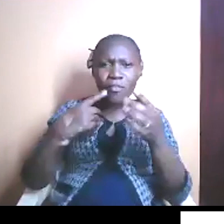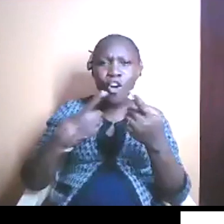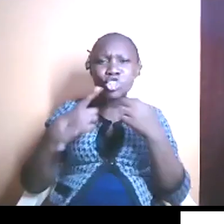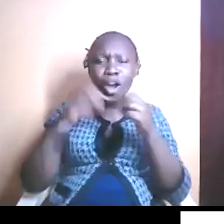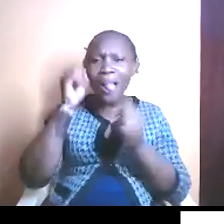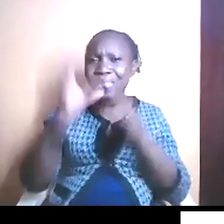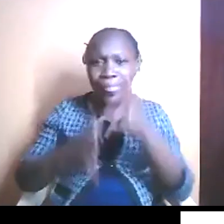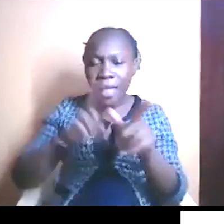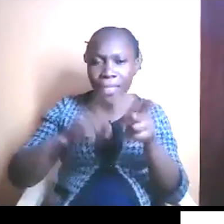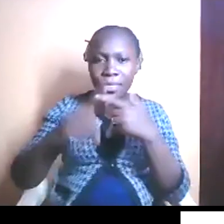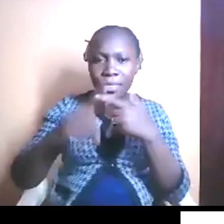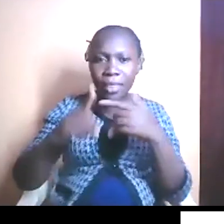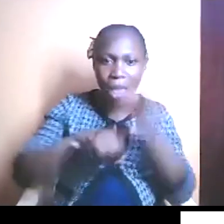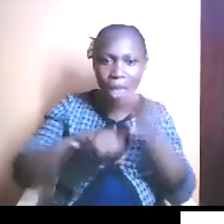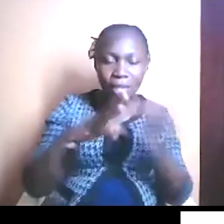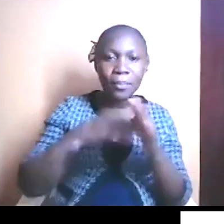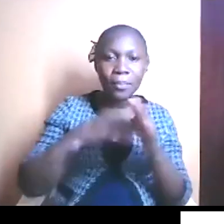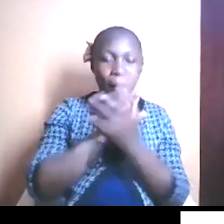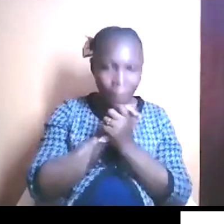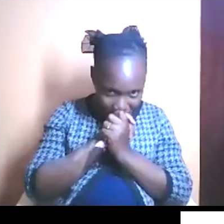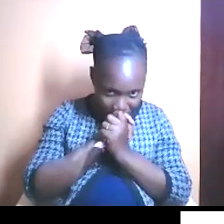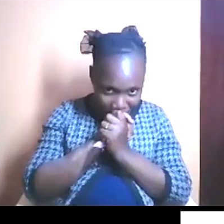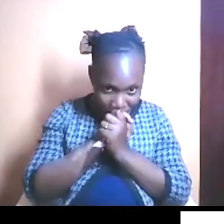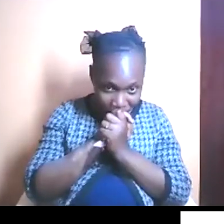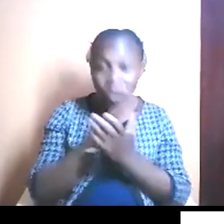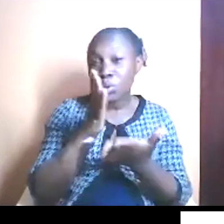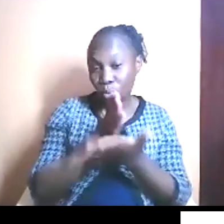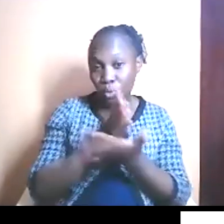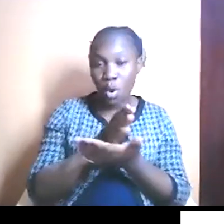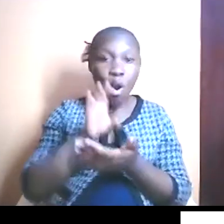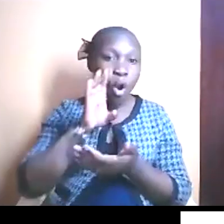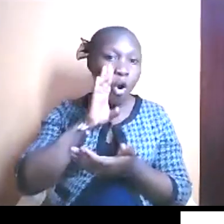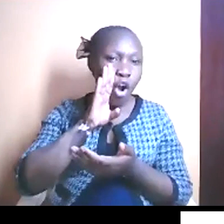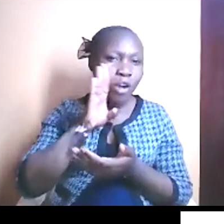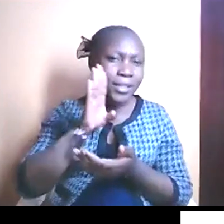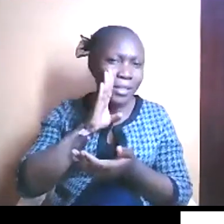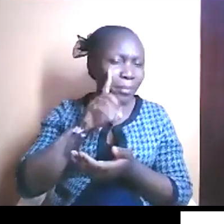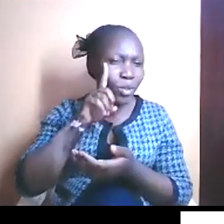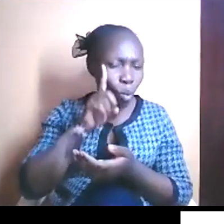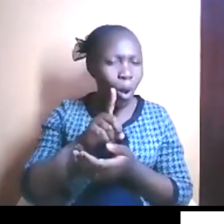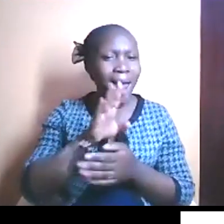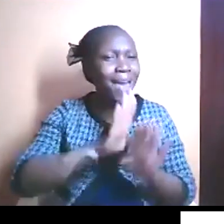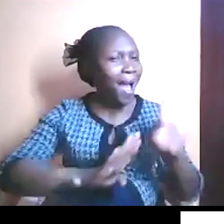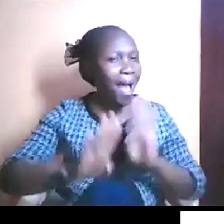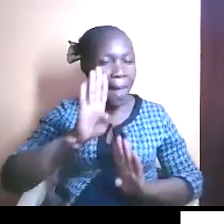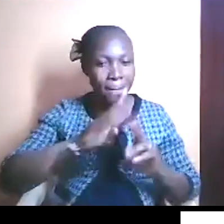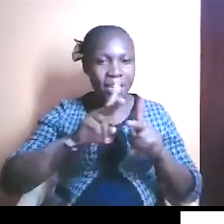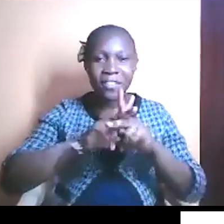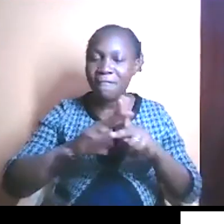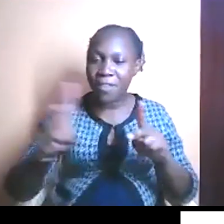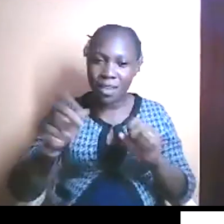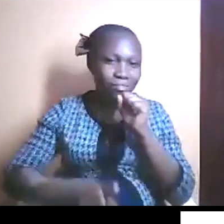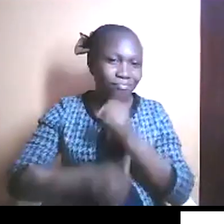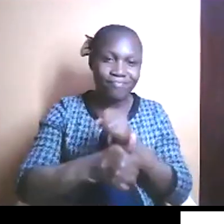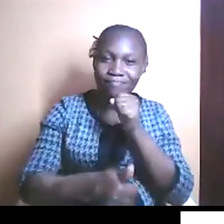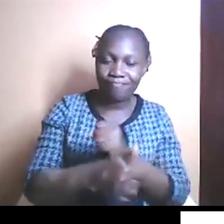Yes, that's a good question. So gossip is one unhelpful habit or a toxic pattern. especially for people